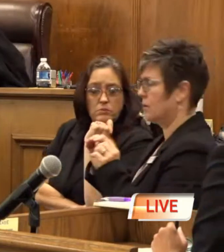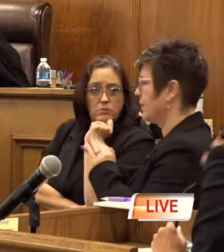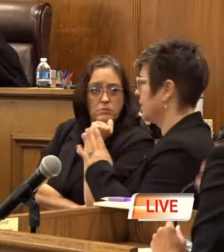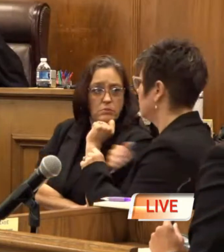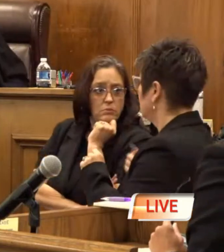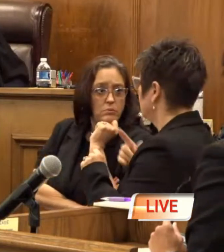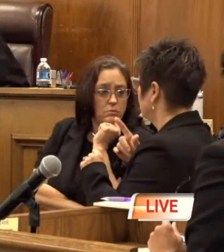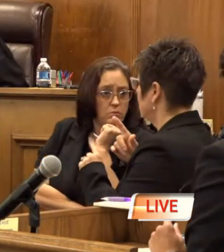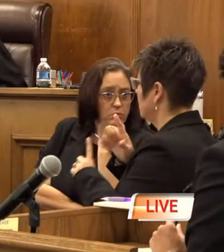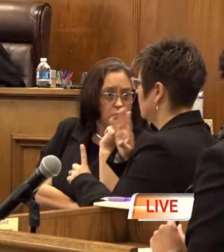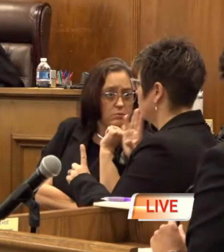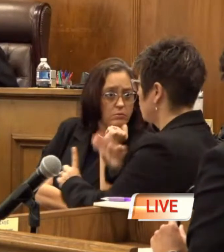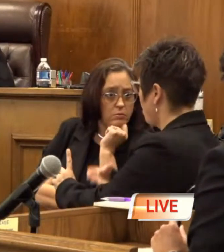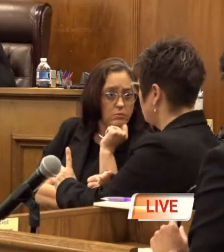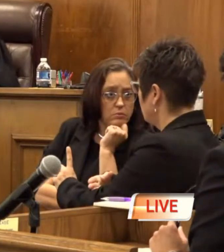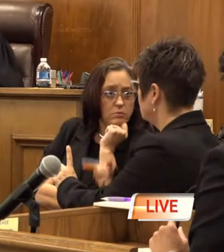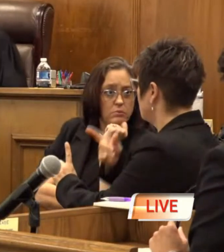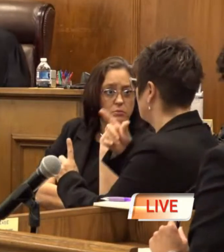Okay.